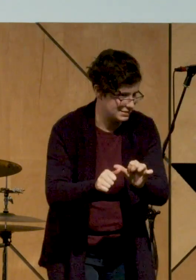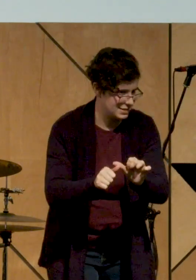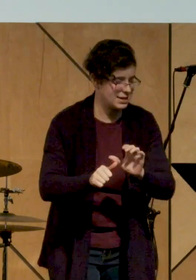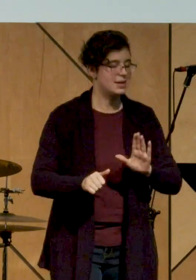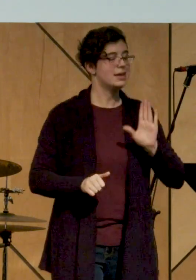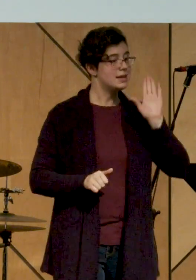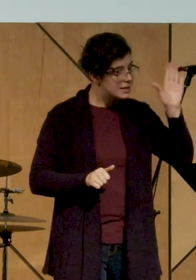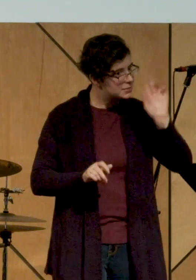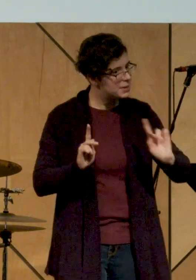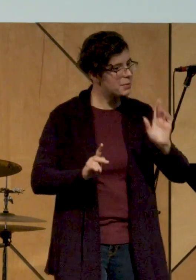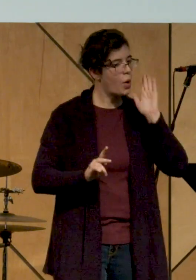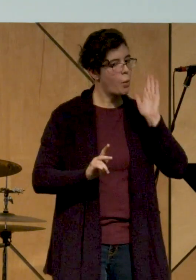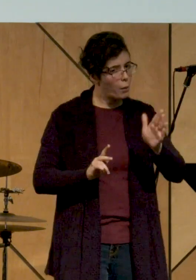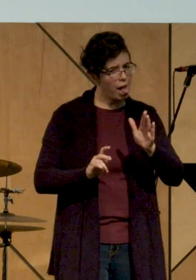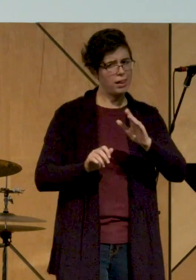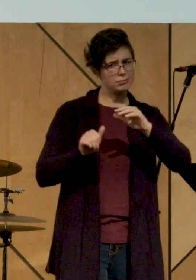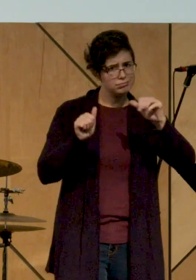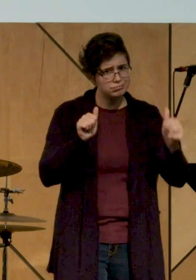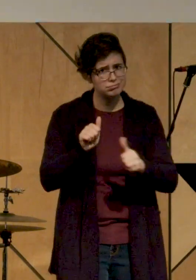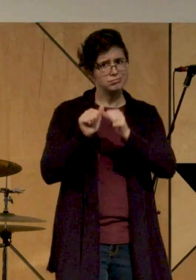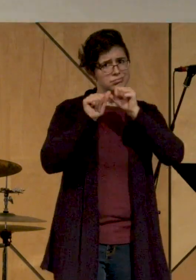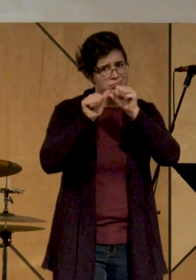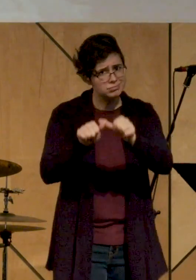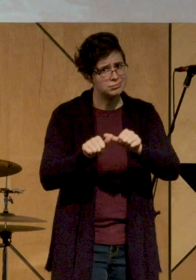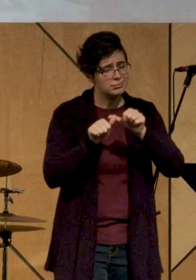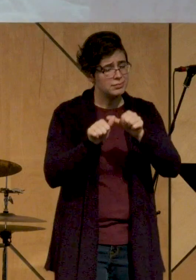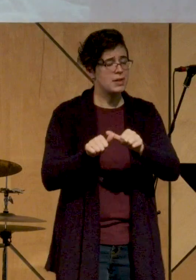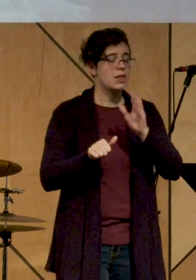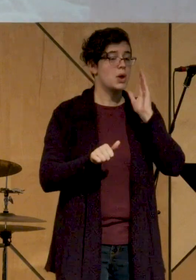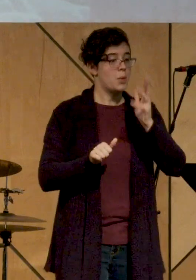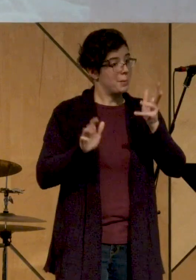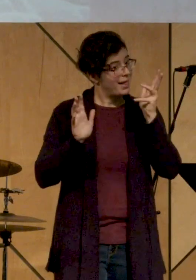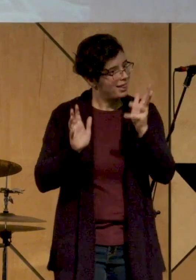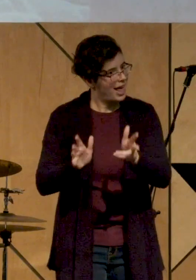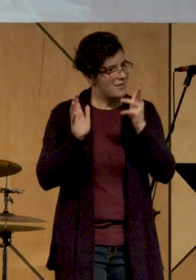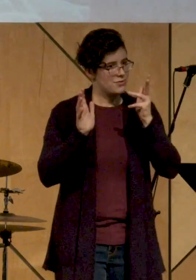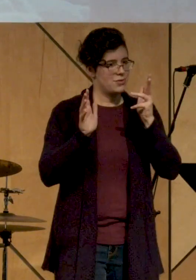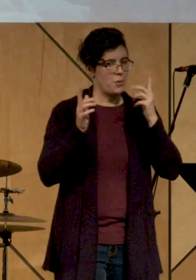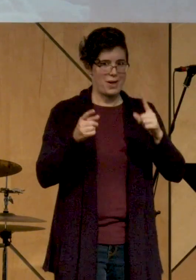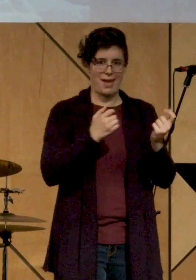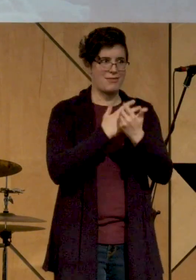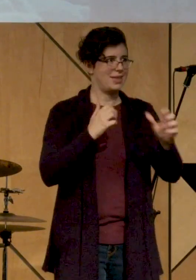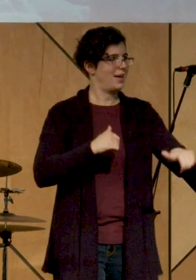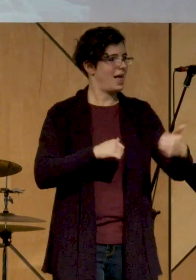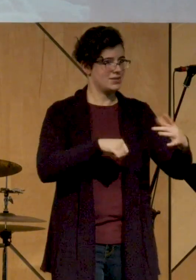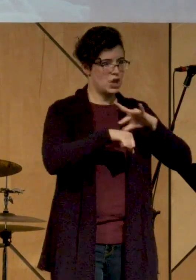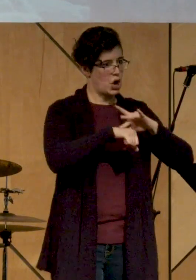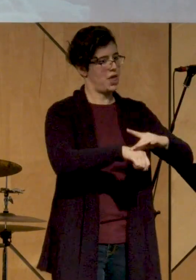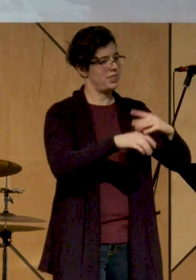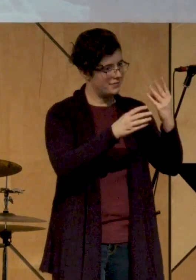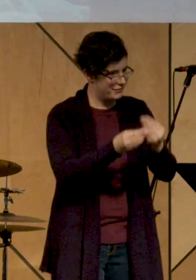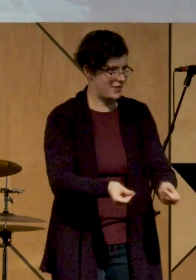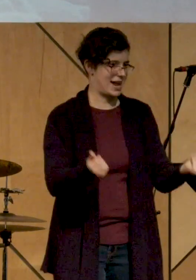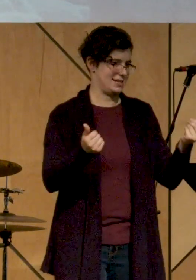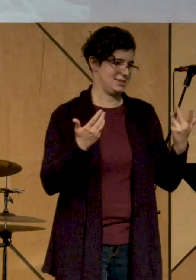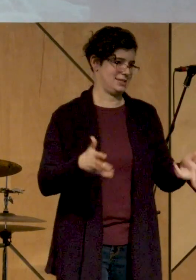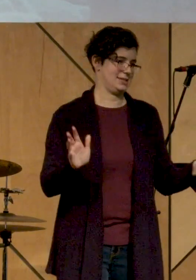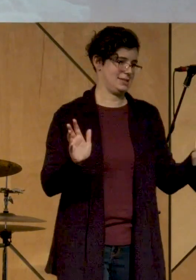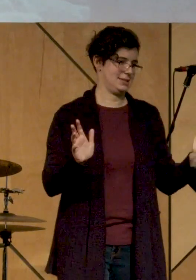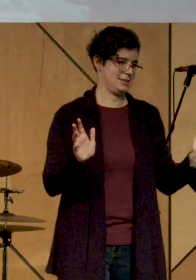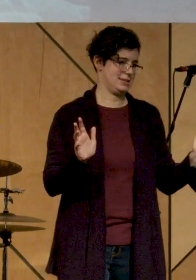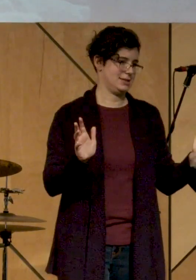His people will persevere. They will be what's left when all this earth fades. And all